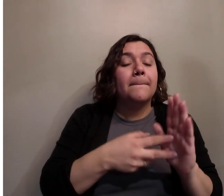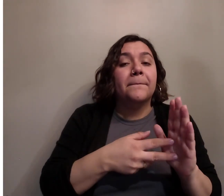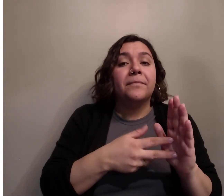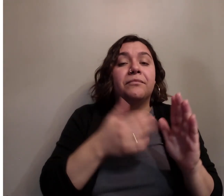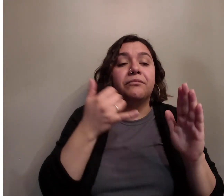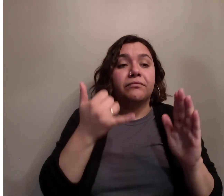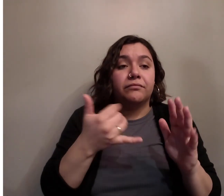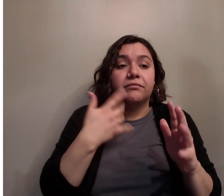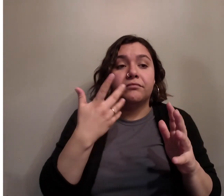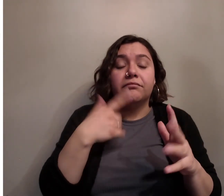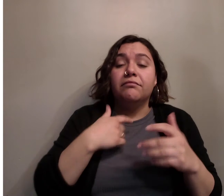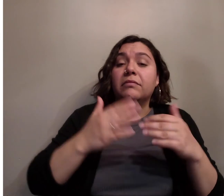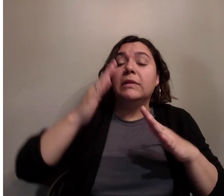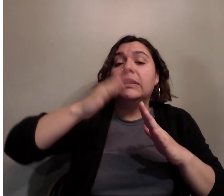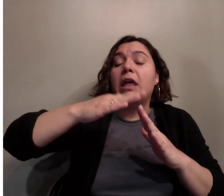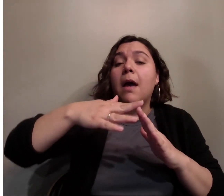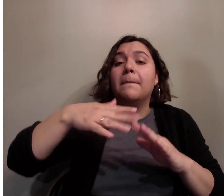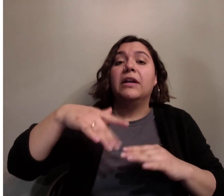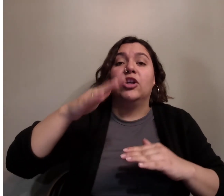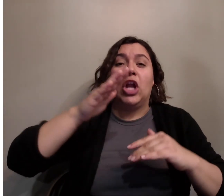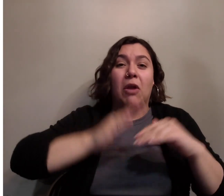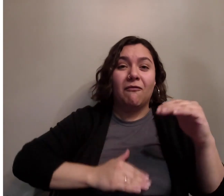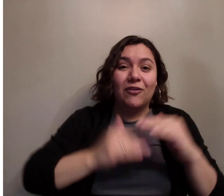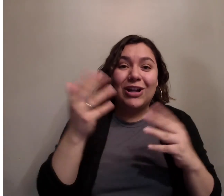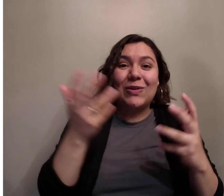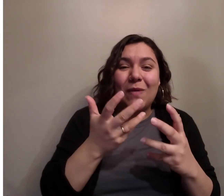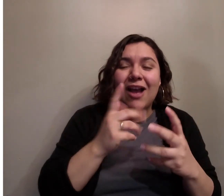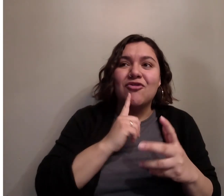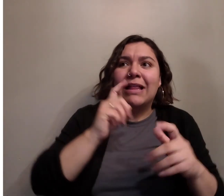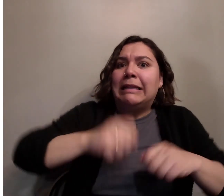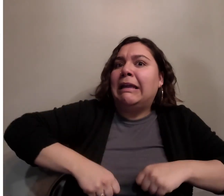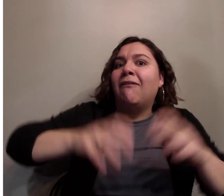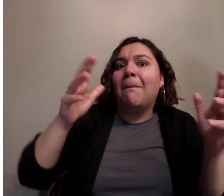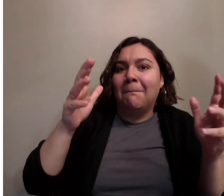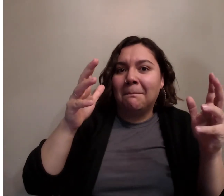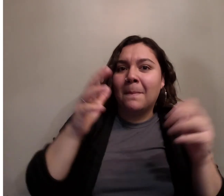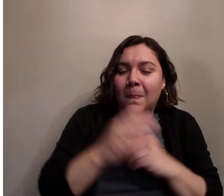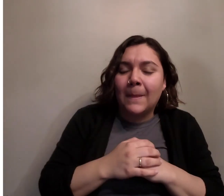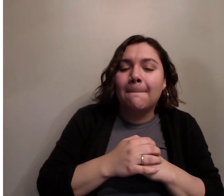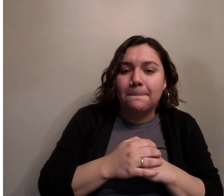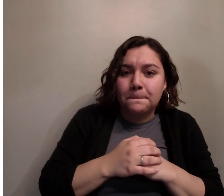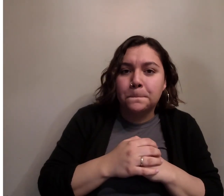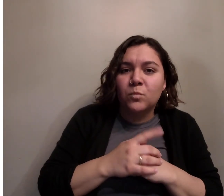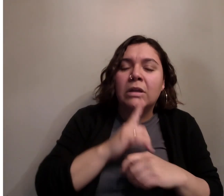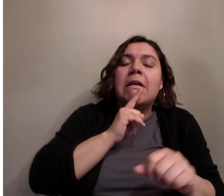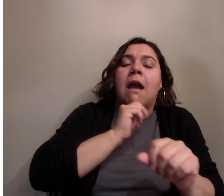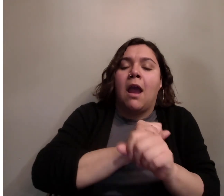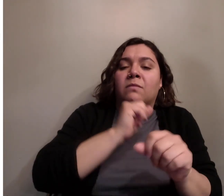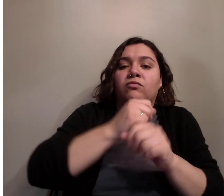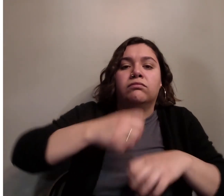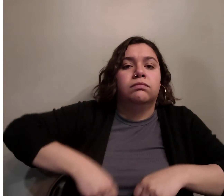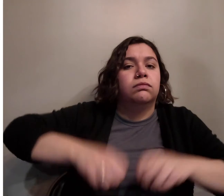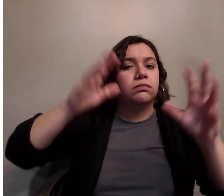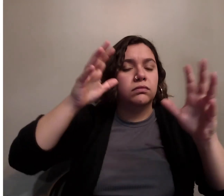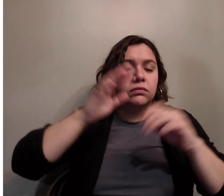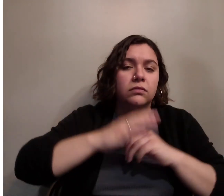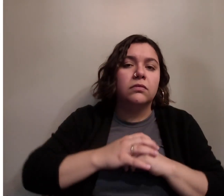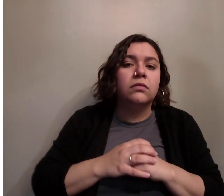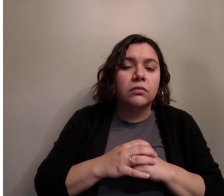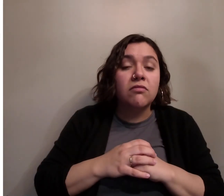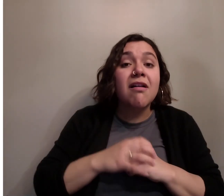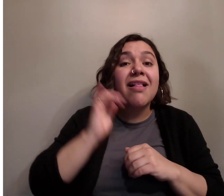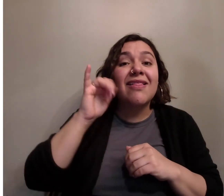awfulness, you go, well, the most comforting thing in a creepy way is to absolutely give up.